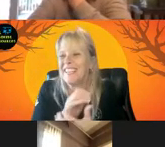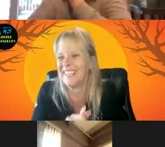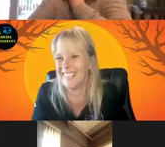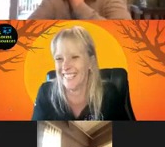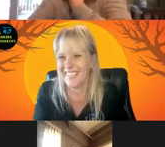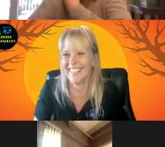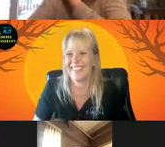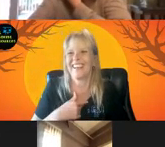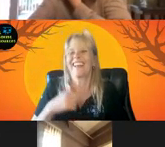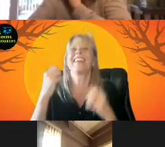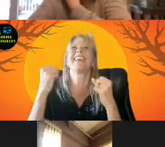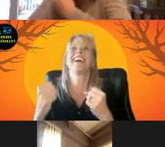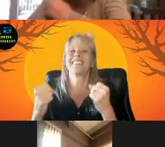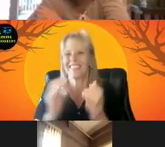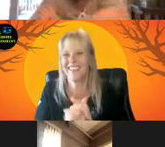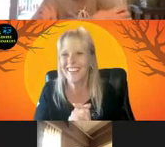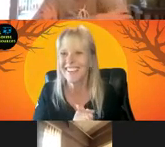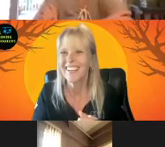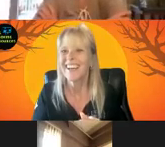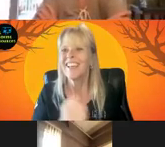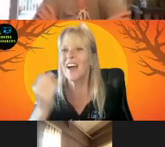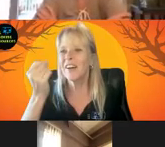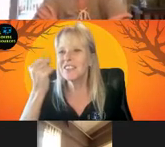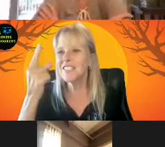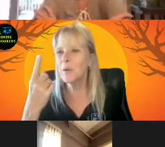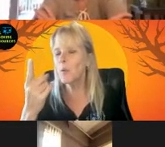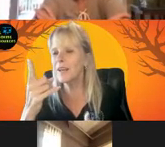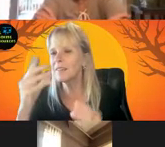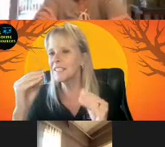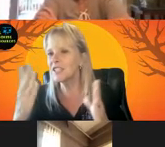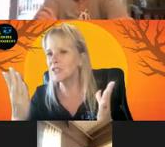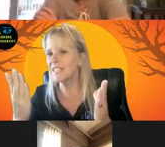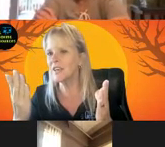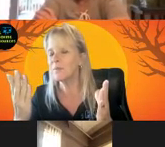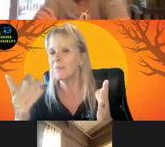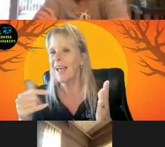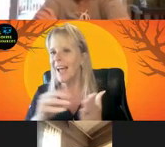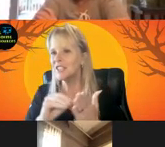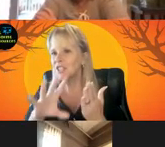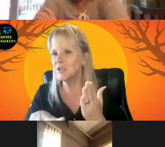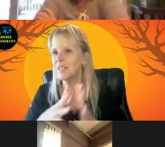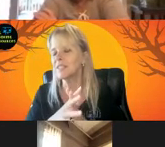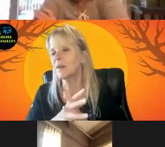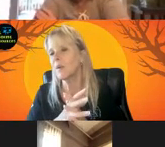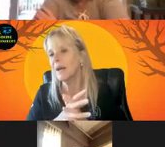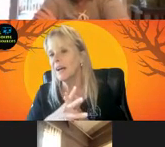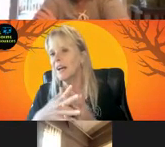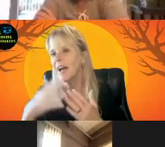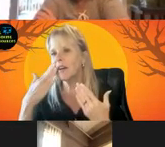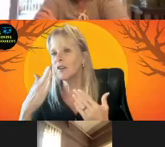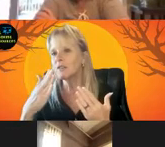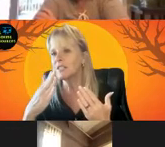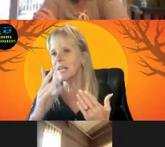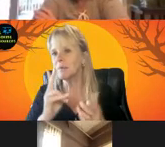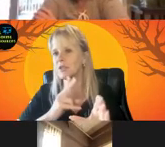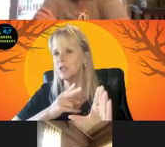those? You're like, yes. Now I understand one of the teachers here has a student, so